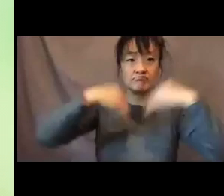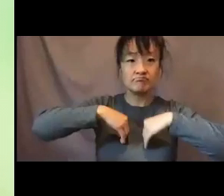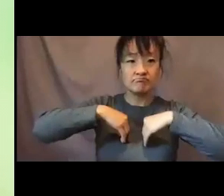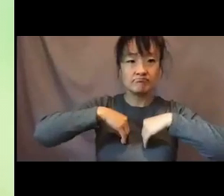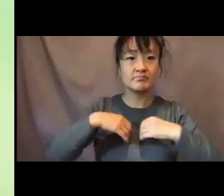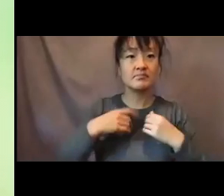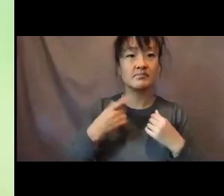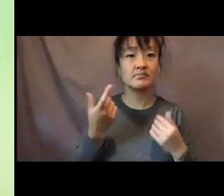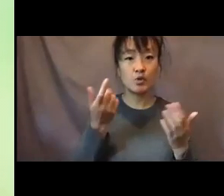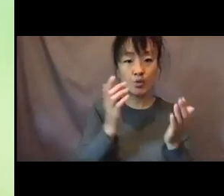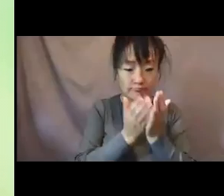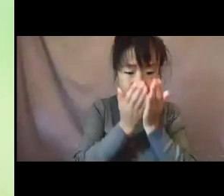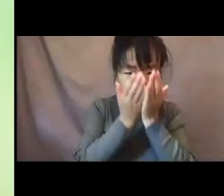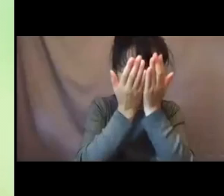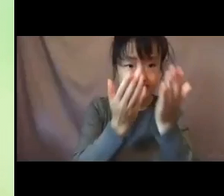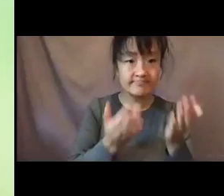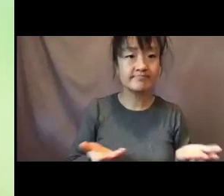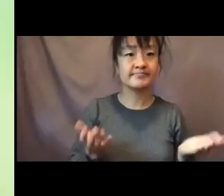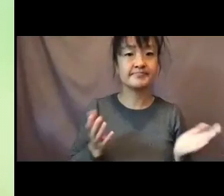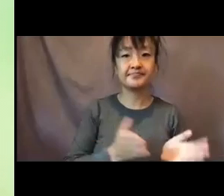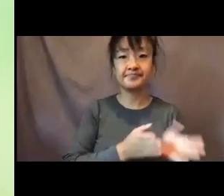we're reading, what we're being,